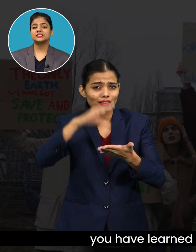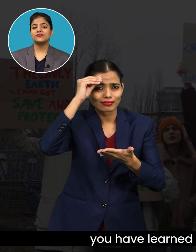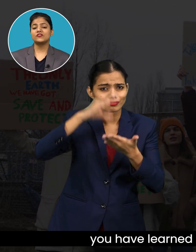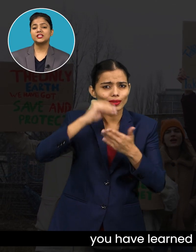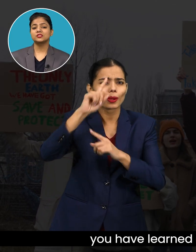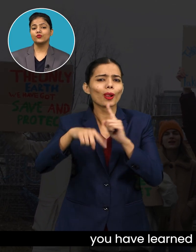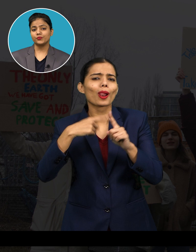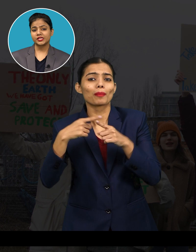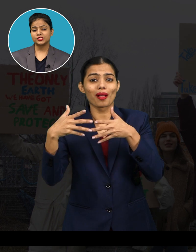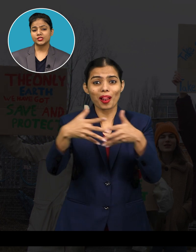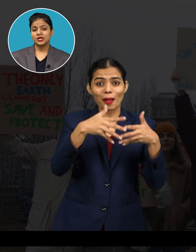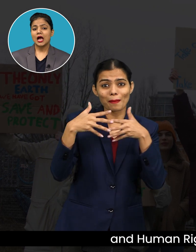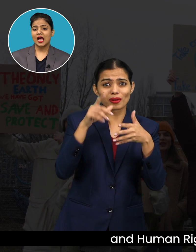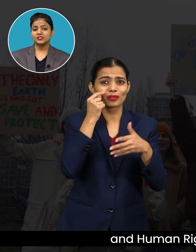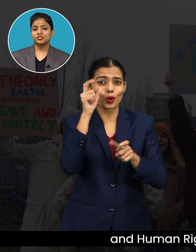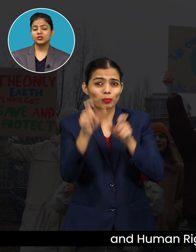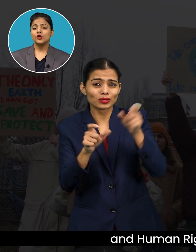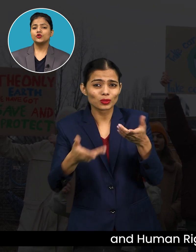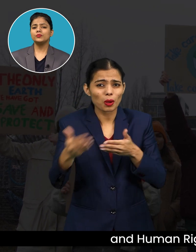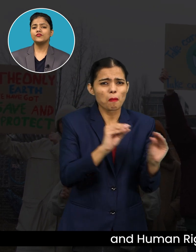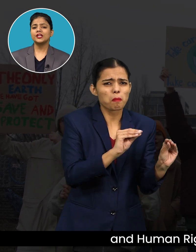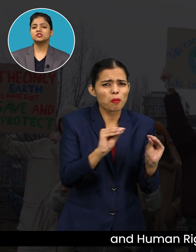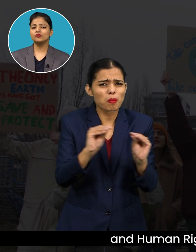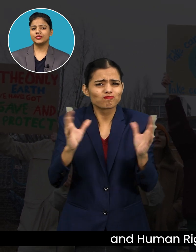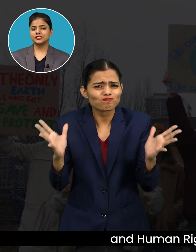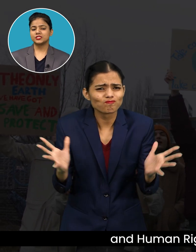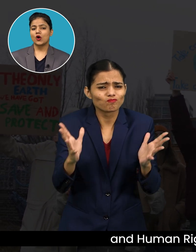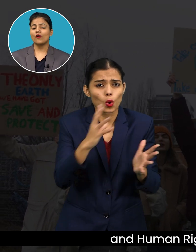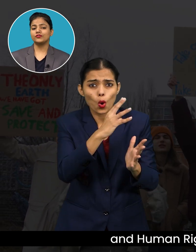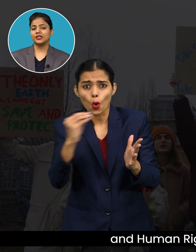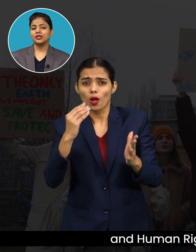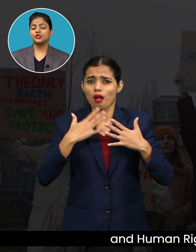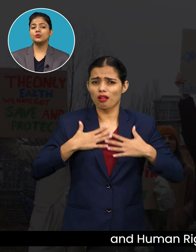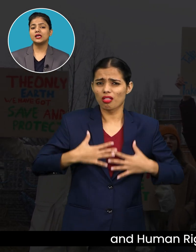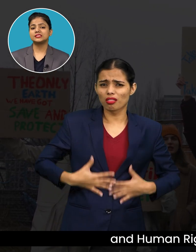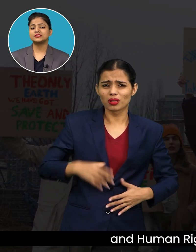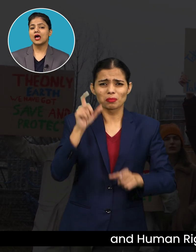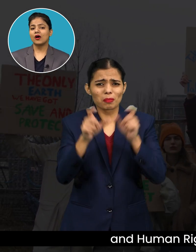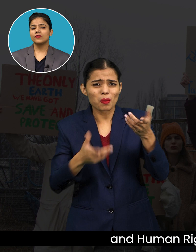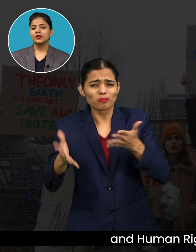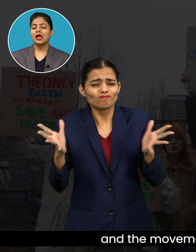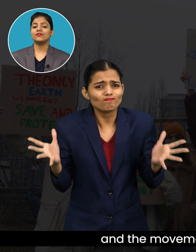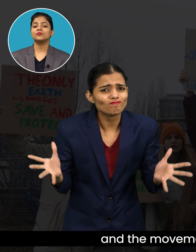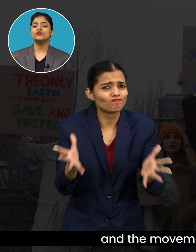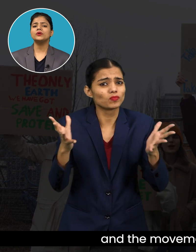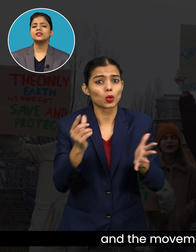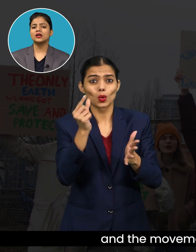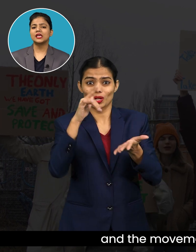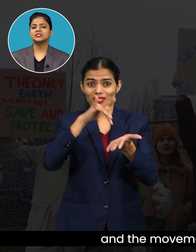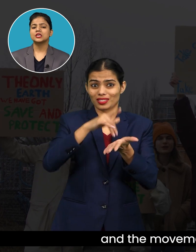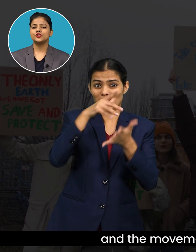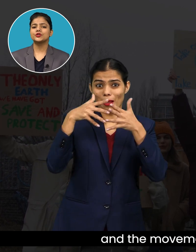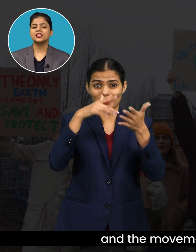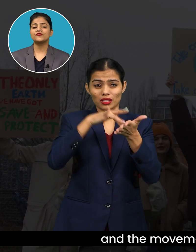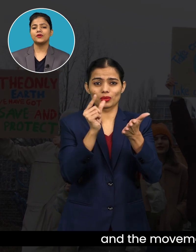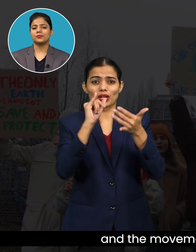American civil rights movement and human rights movements of the USSR and the movement